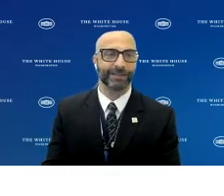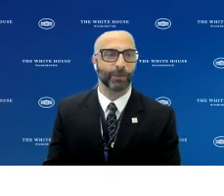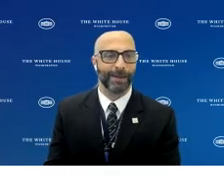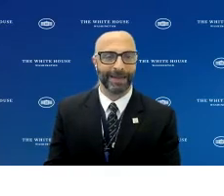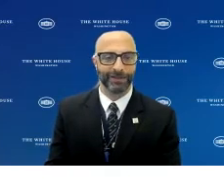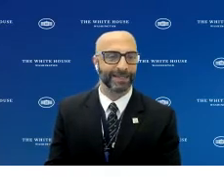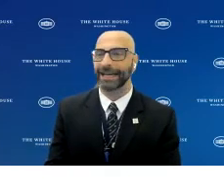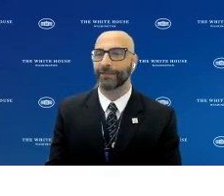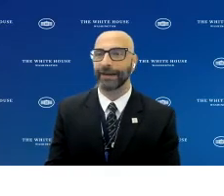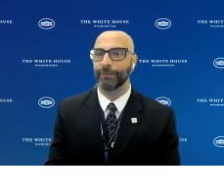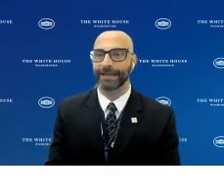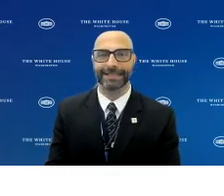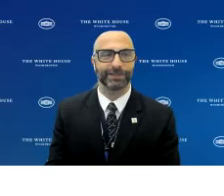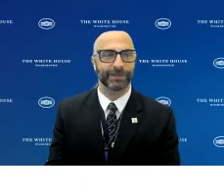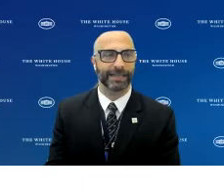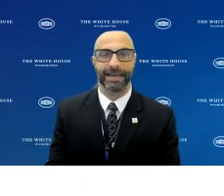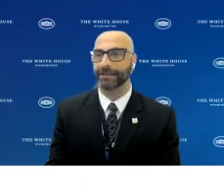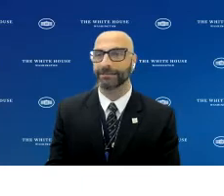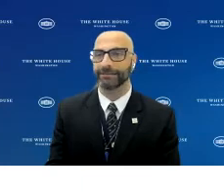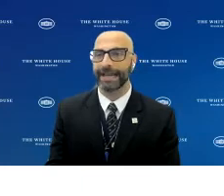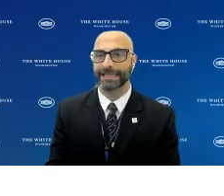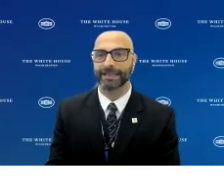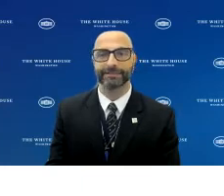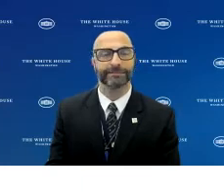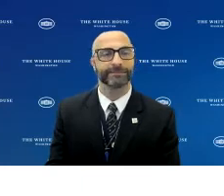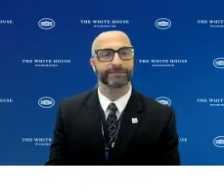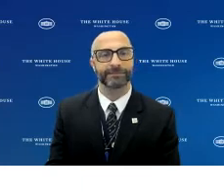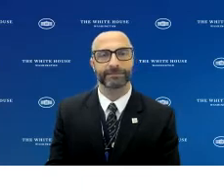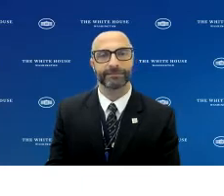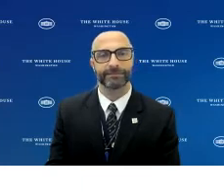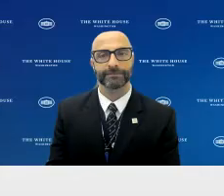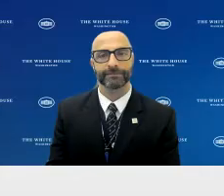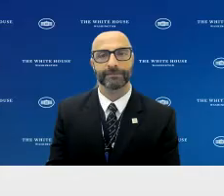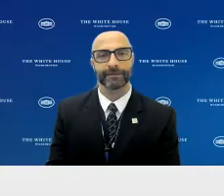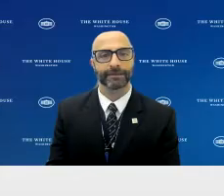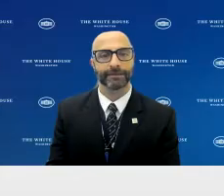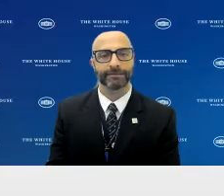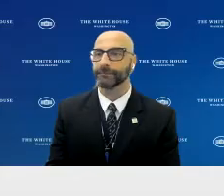And this is actually the web page itself. We can send you the link. Next slide.